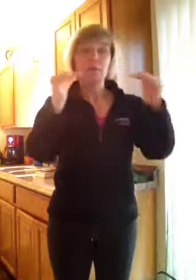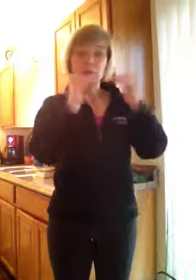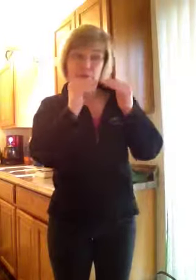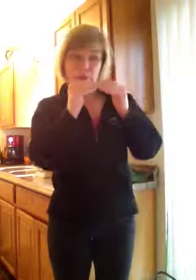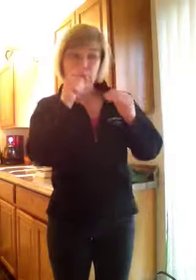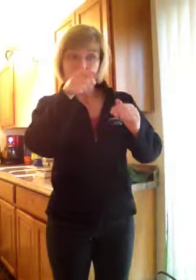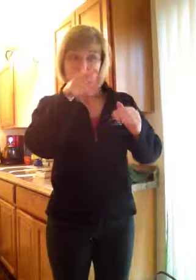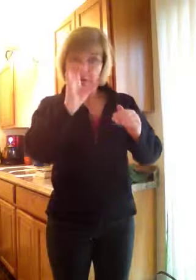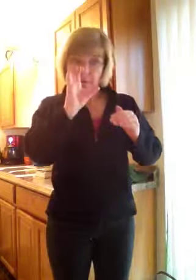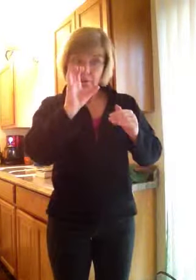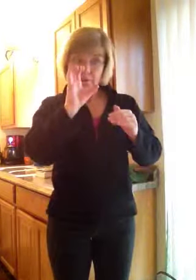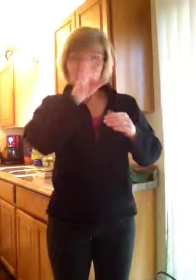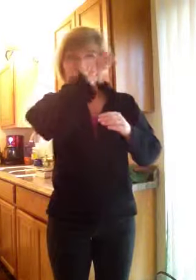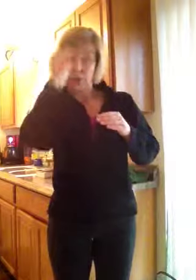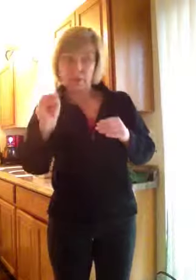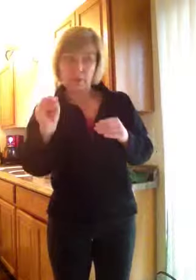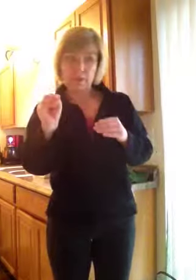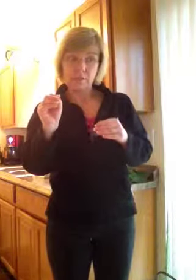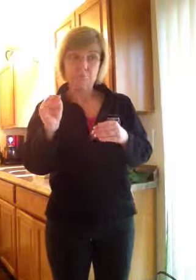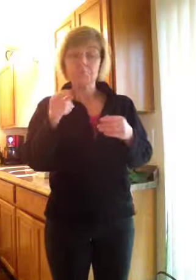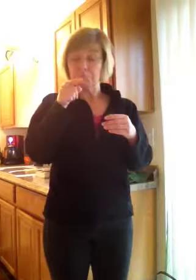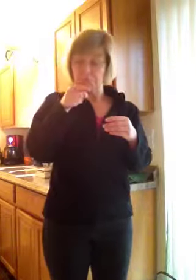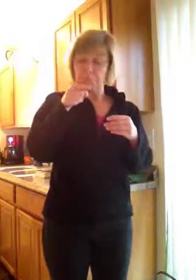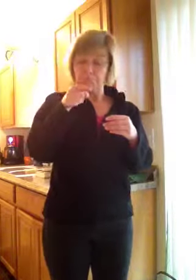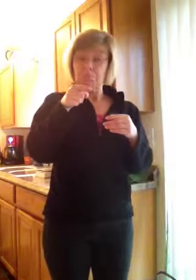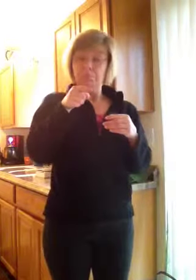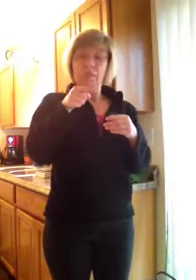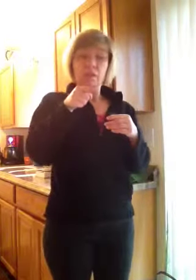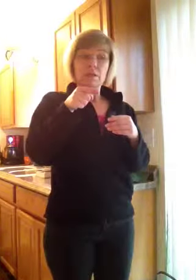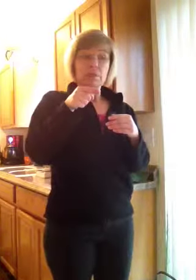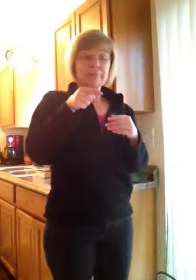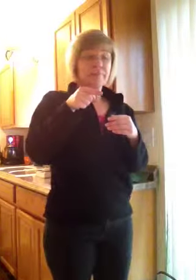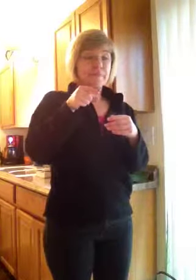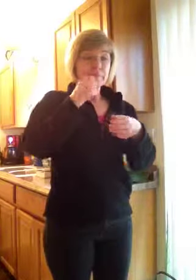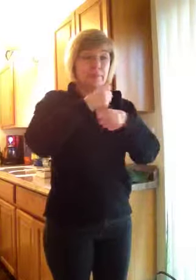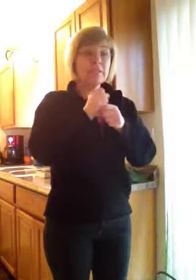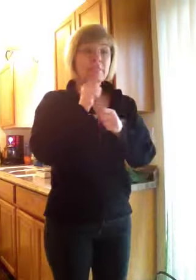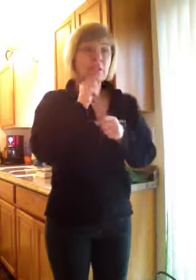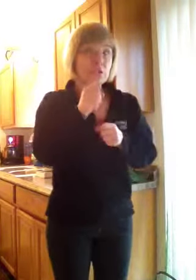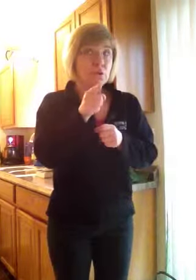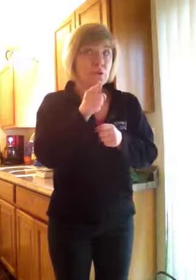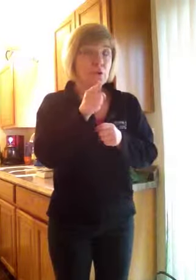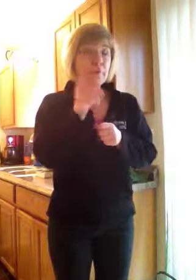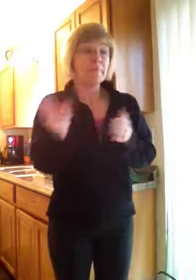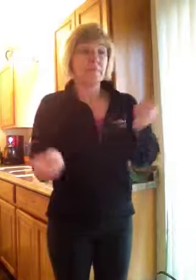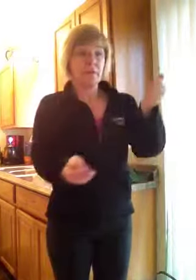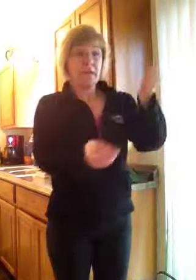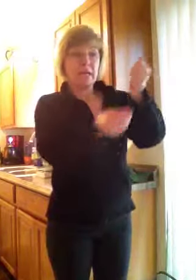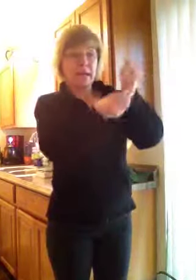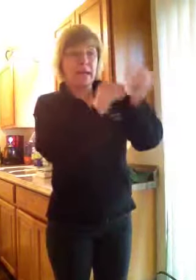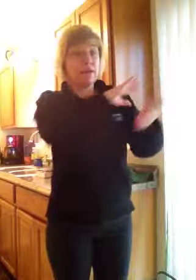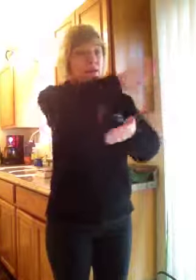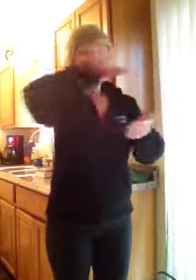can always check your answer by adding up all the angles to make sure you get 180. So you can see why it's